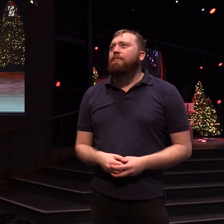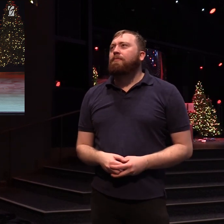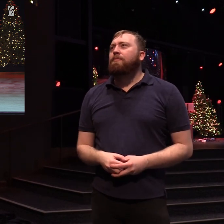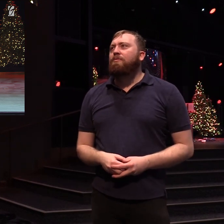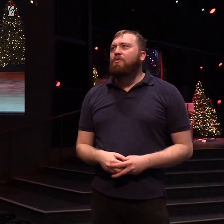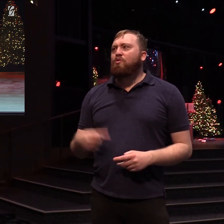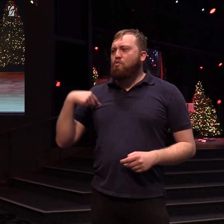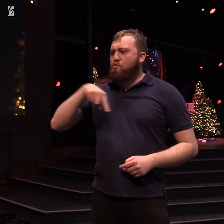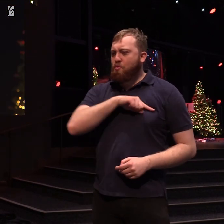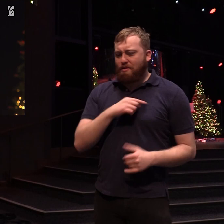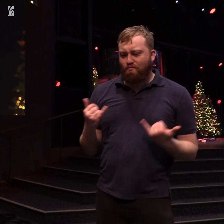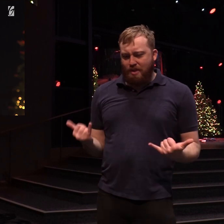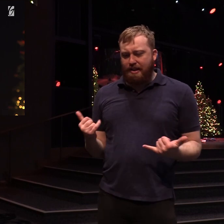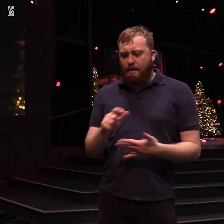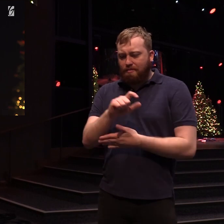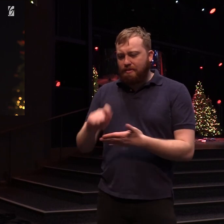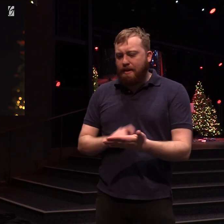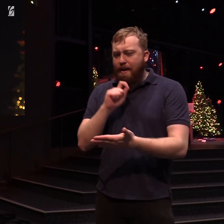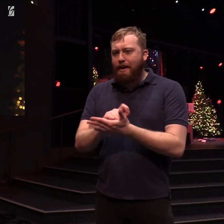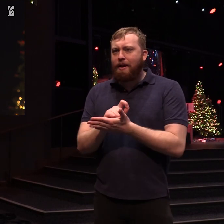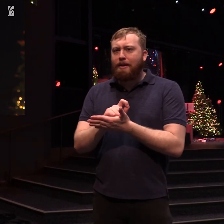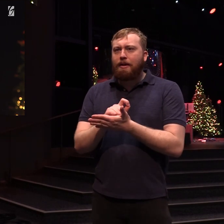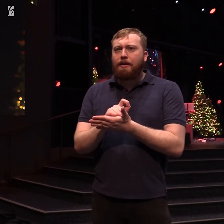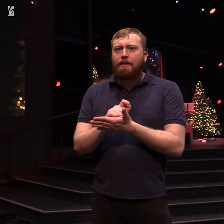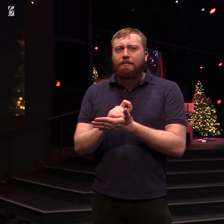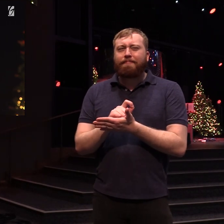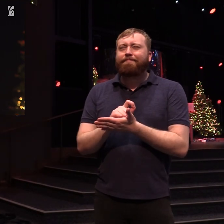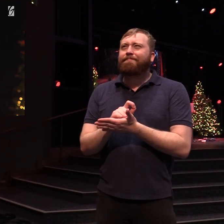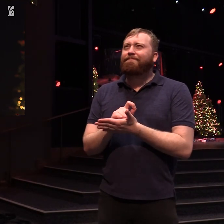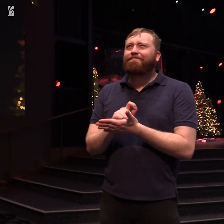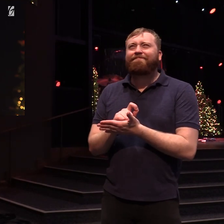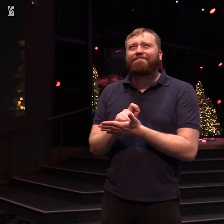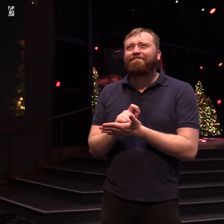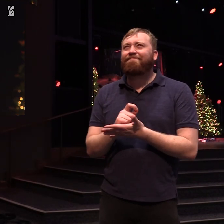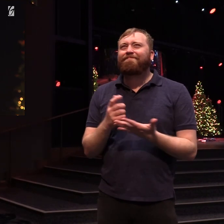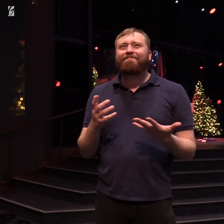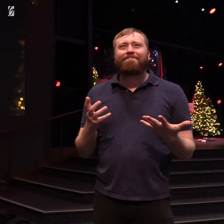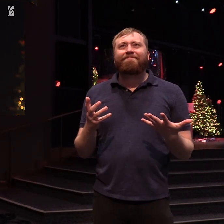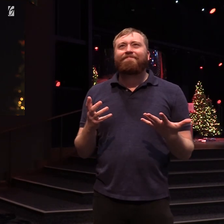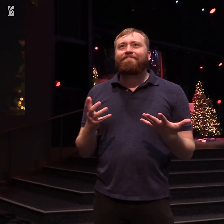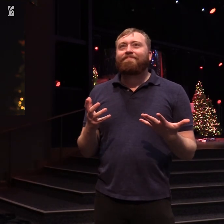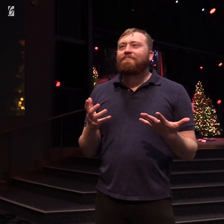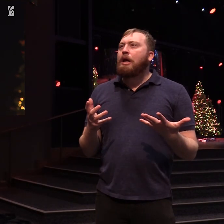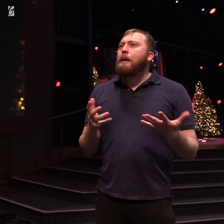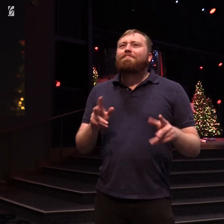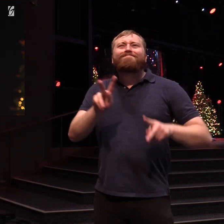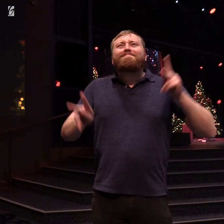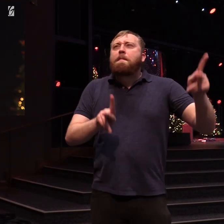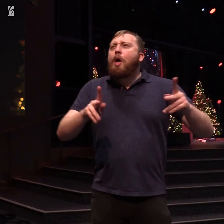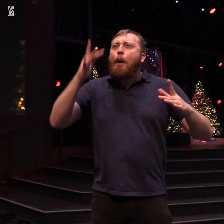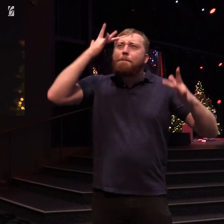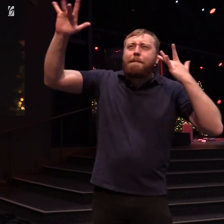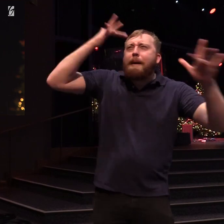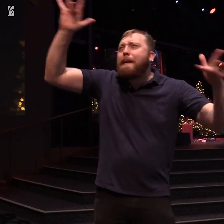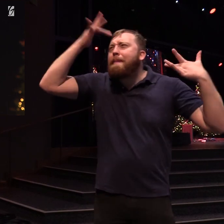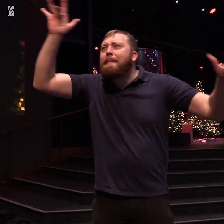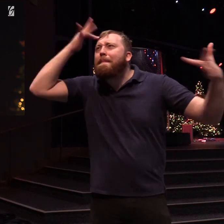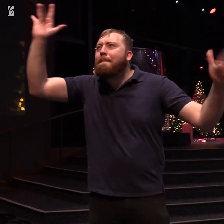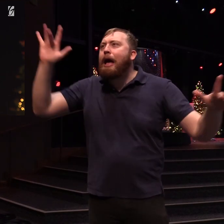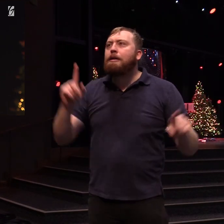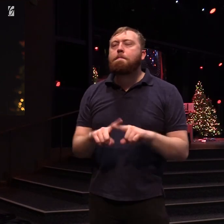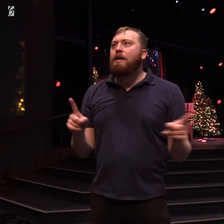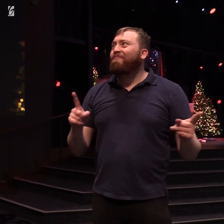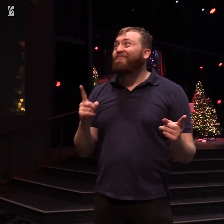We are in a season of much know-how and hardly any know-why. We're